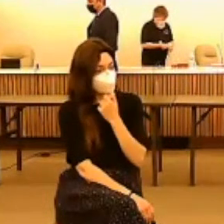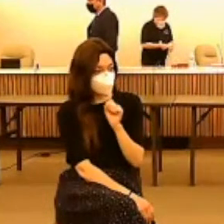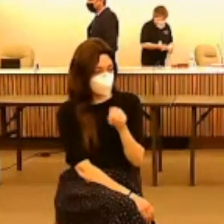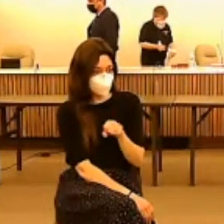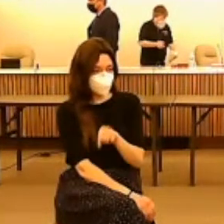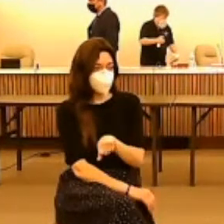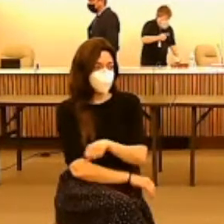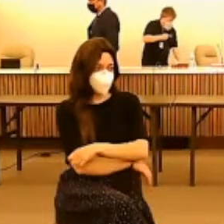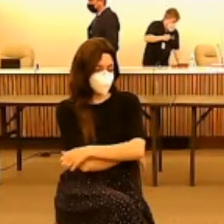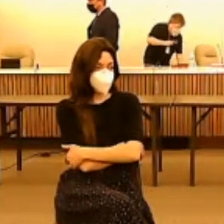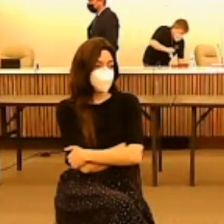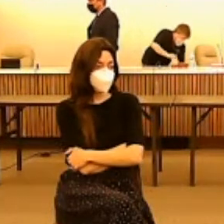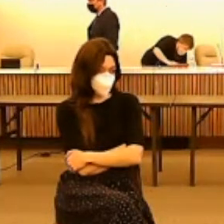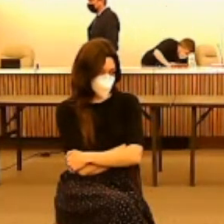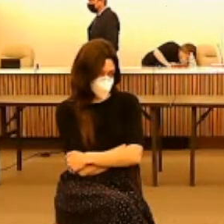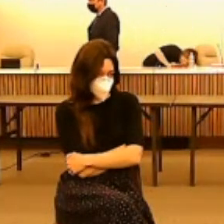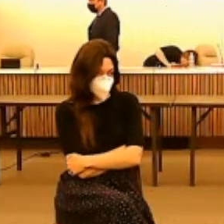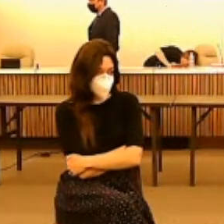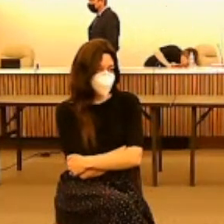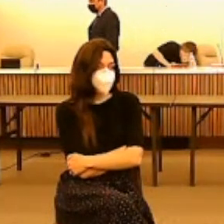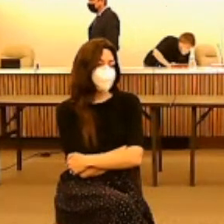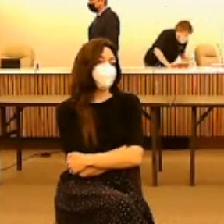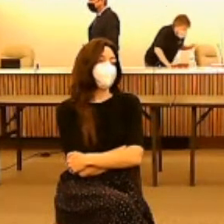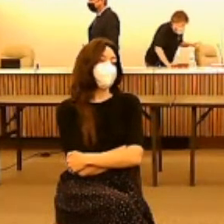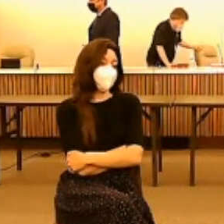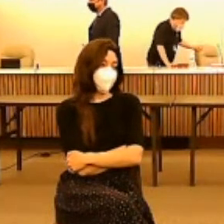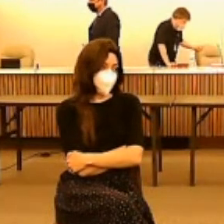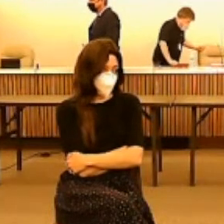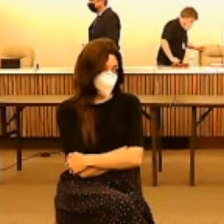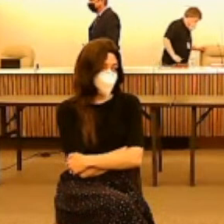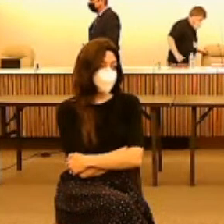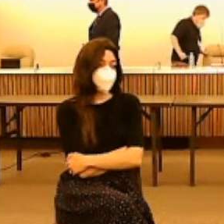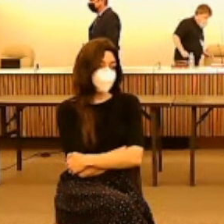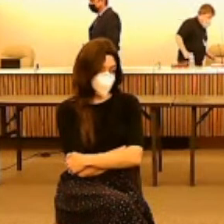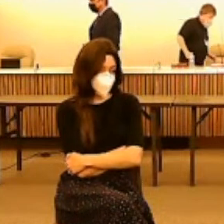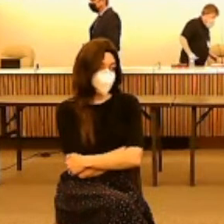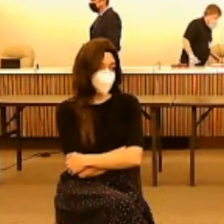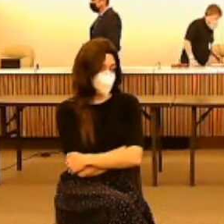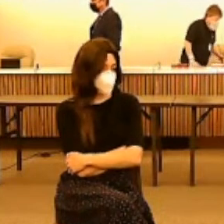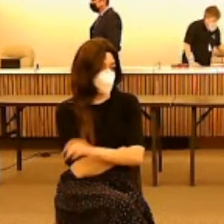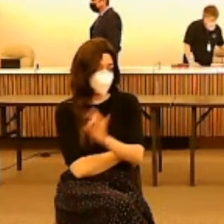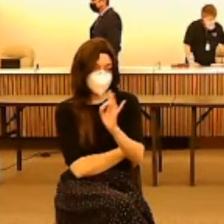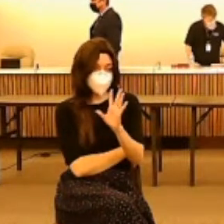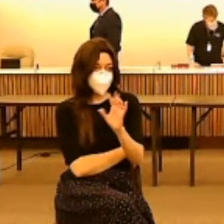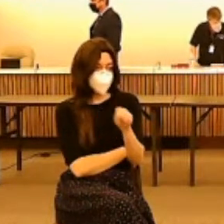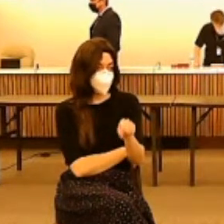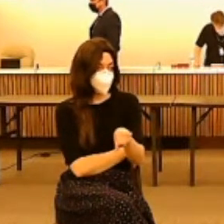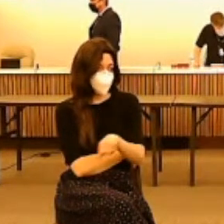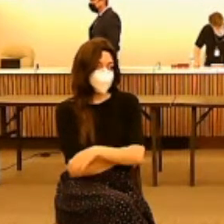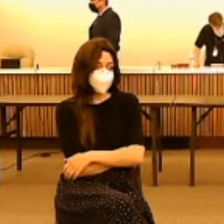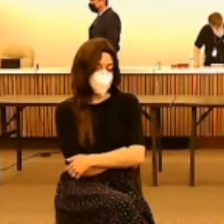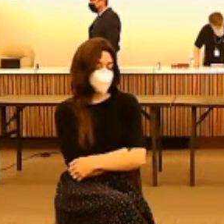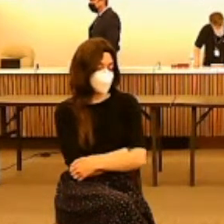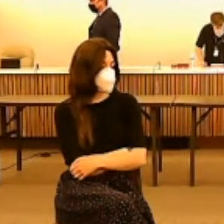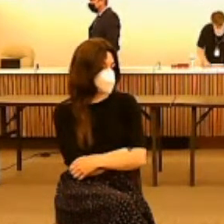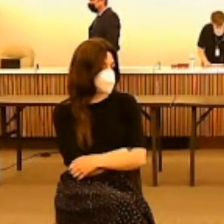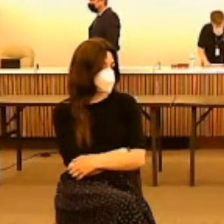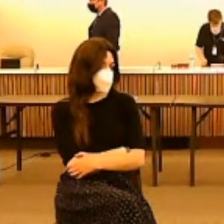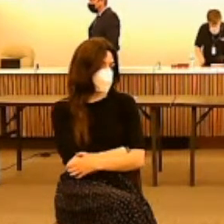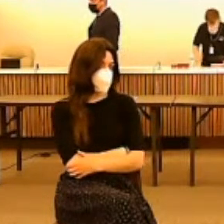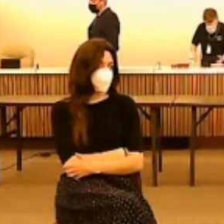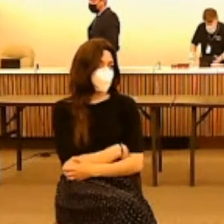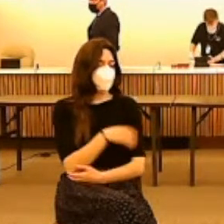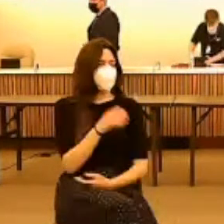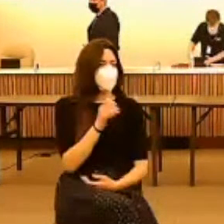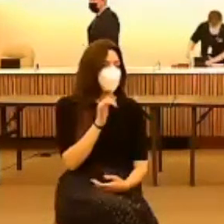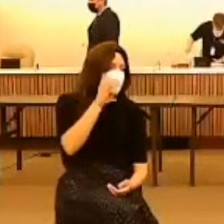baseball player. And my sister just was trying to keep him busy one summer and had him take tennis. And he's really good at tennis.